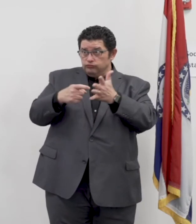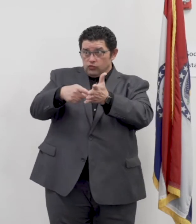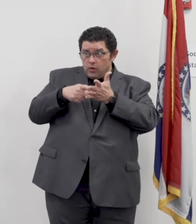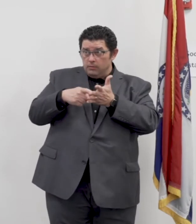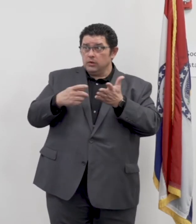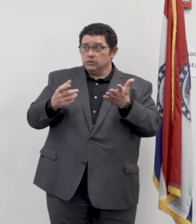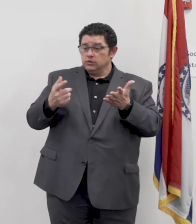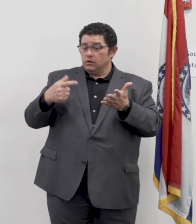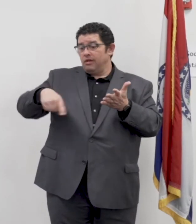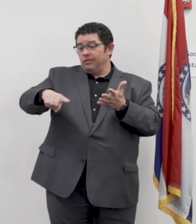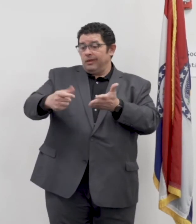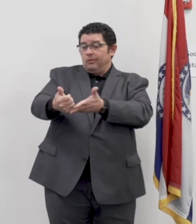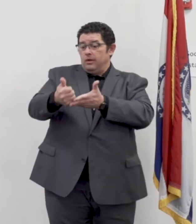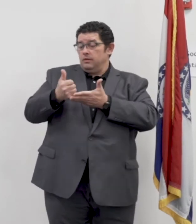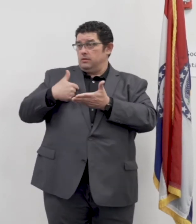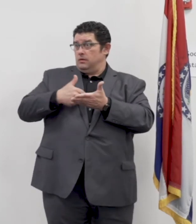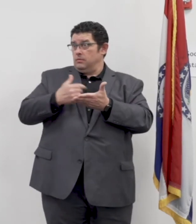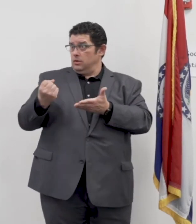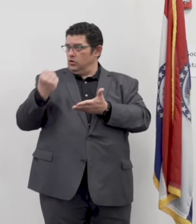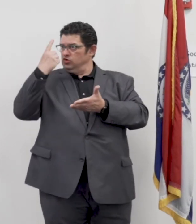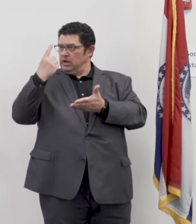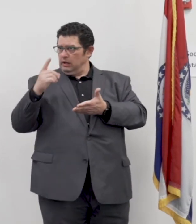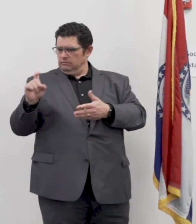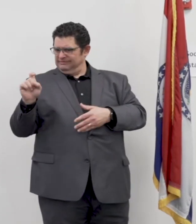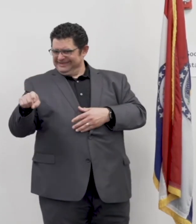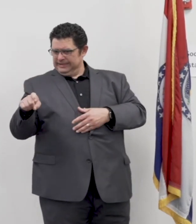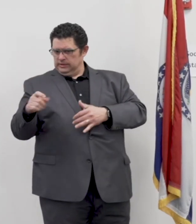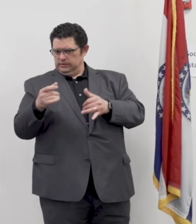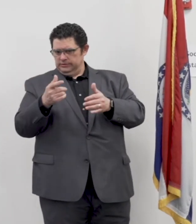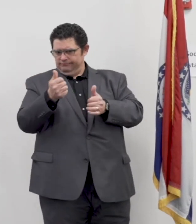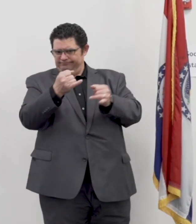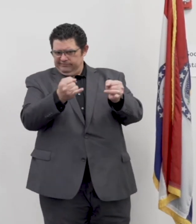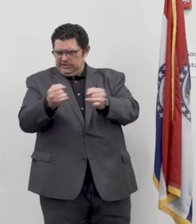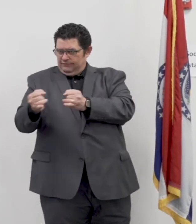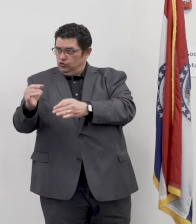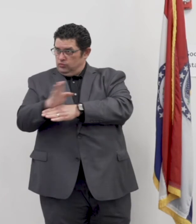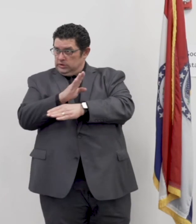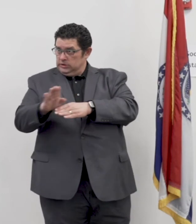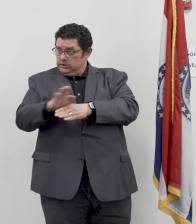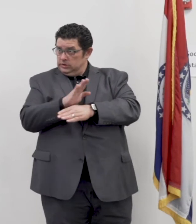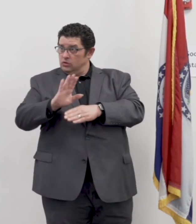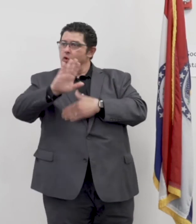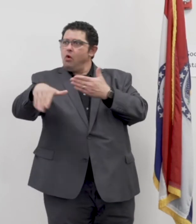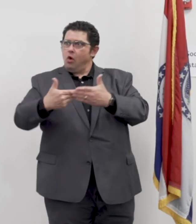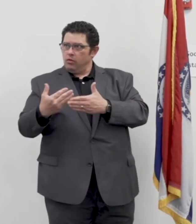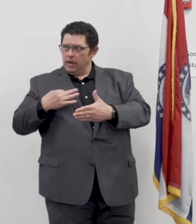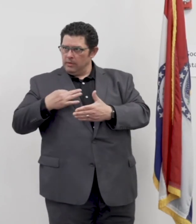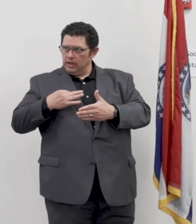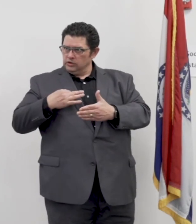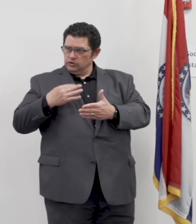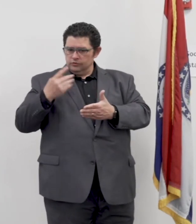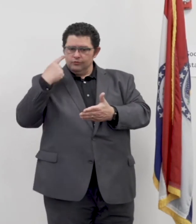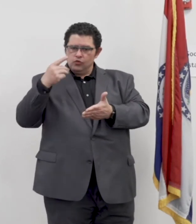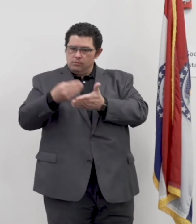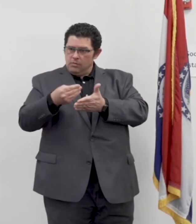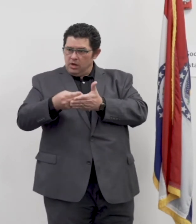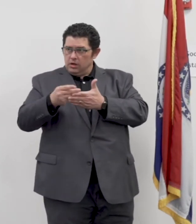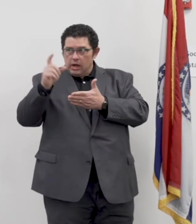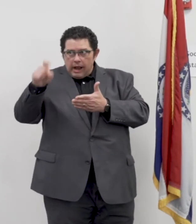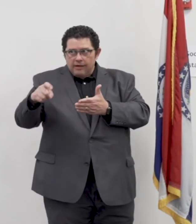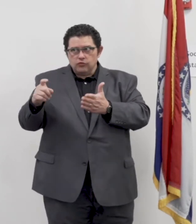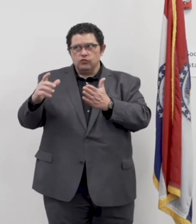will help us understand the need, but all of the applications for funding have to follow the program